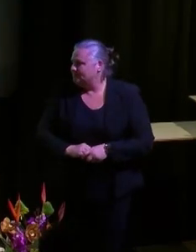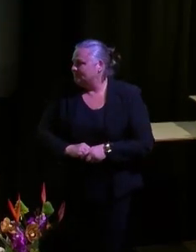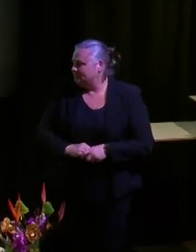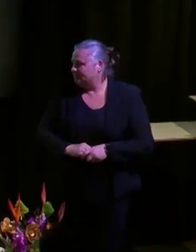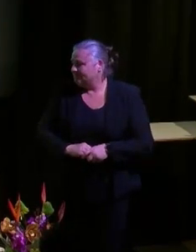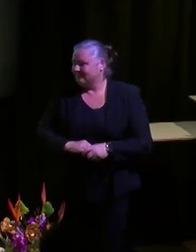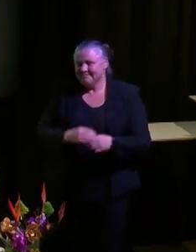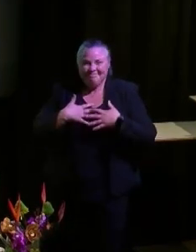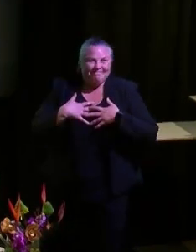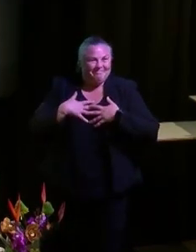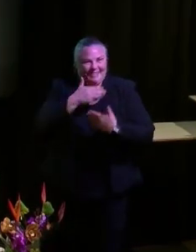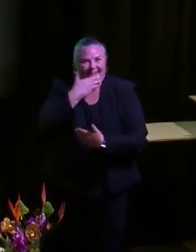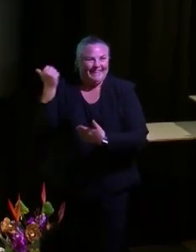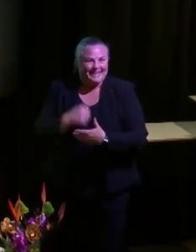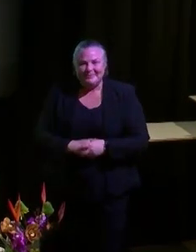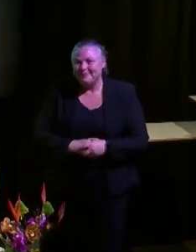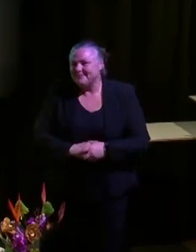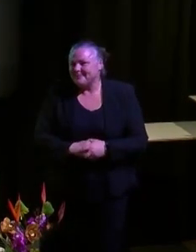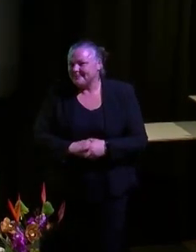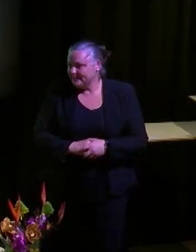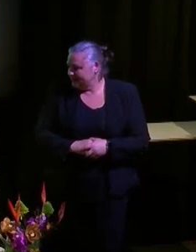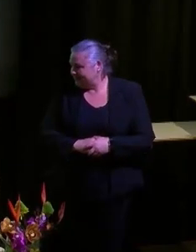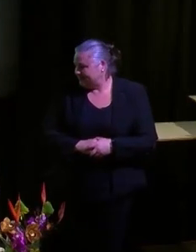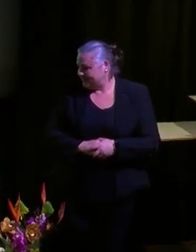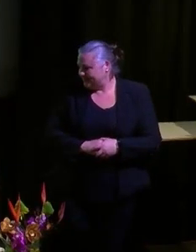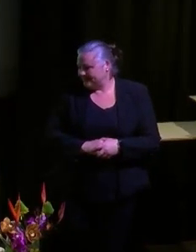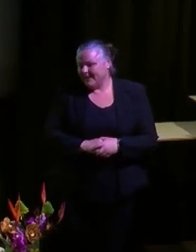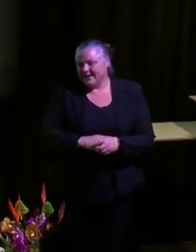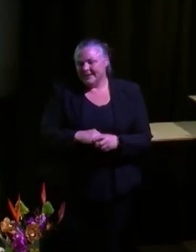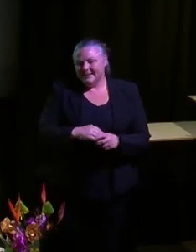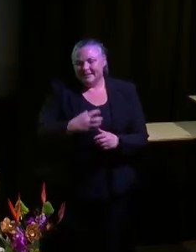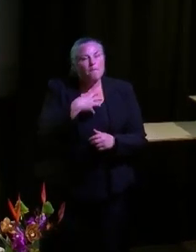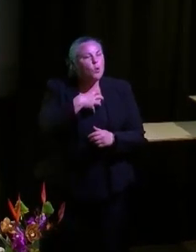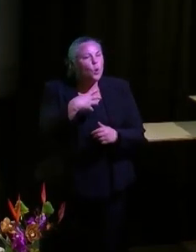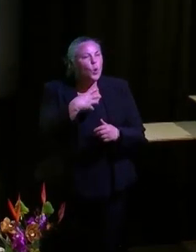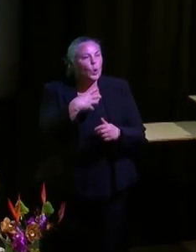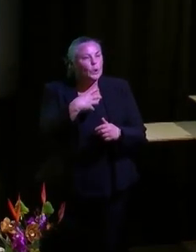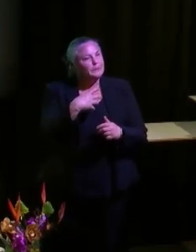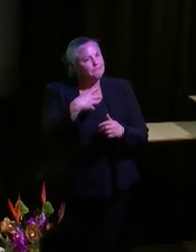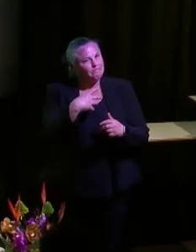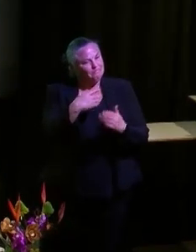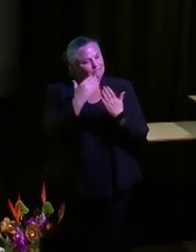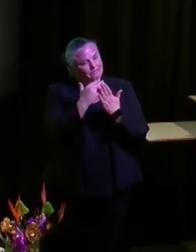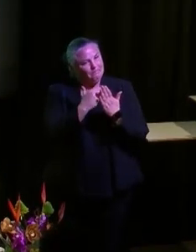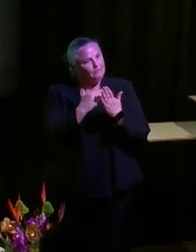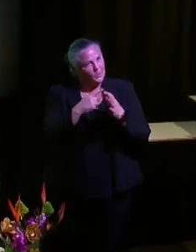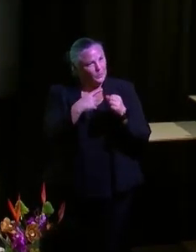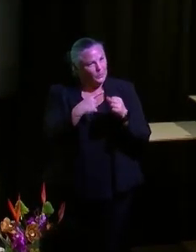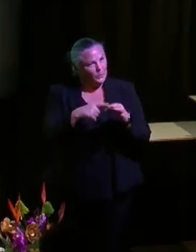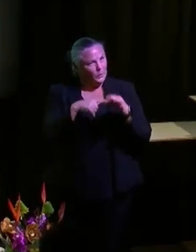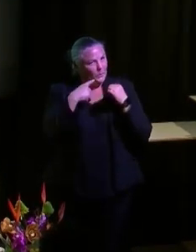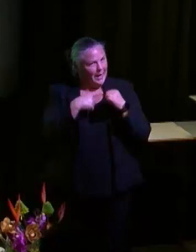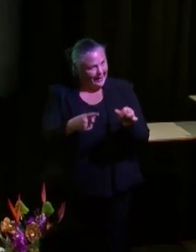Mm-hmm. That's gorgeous. So we're sort of heading into the more formal Q&A part of the session. And